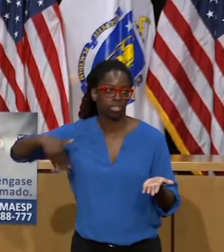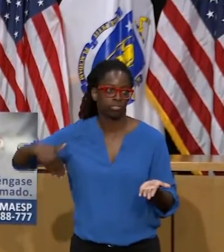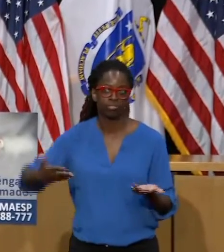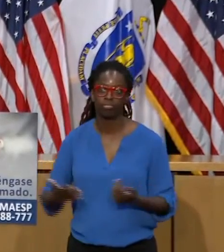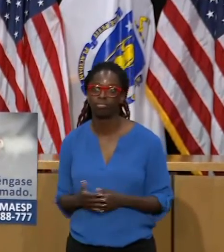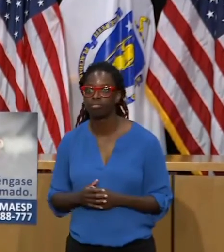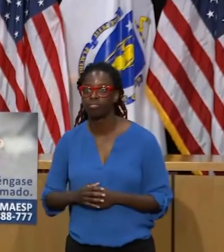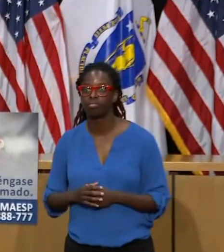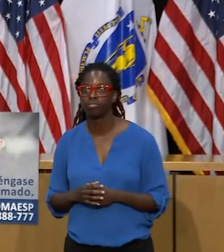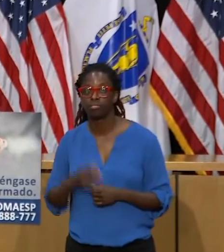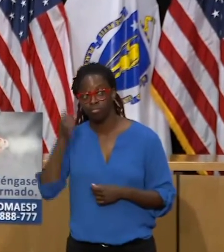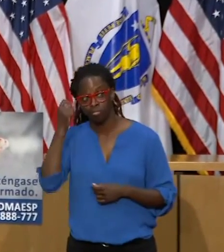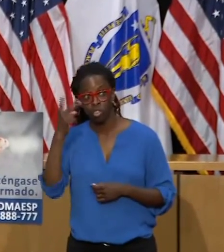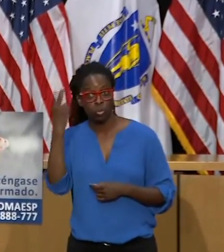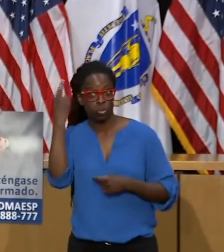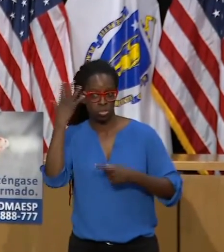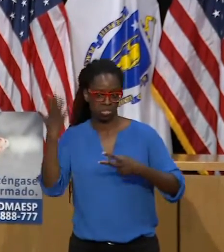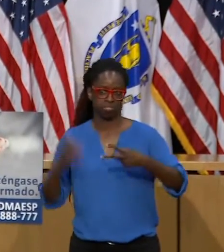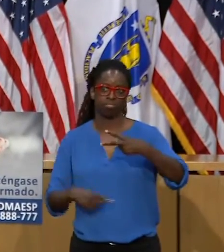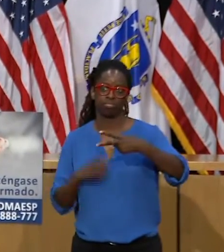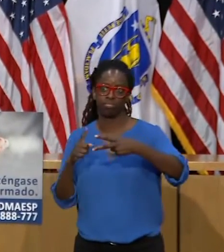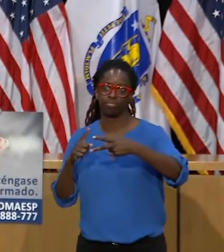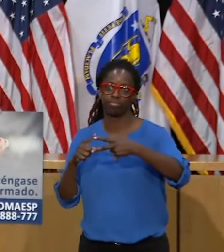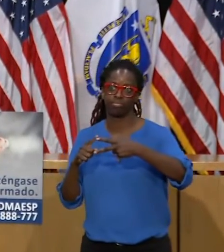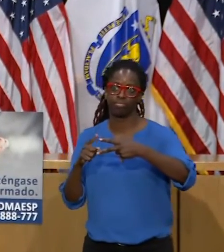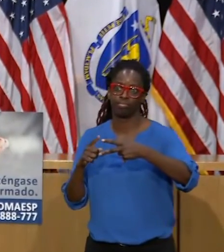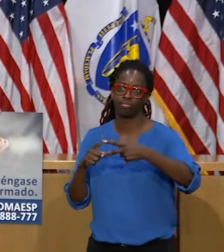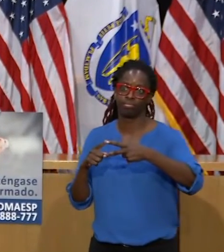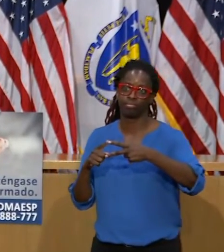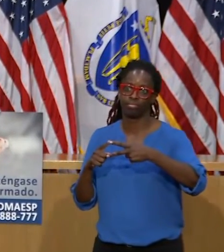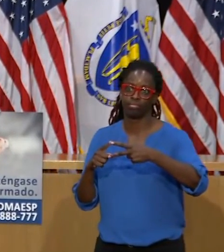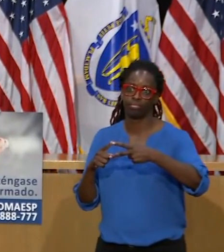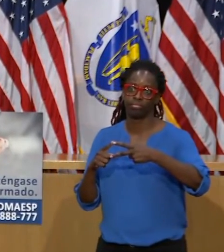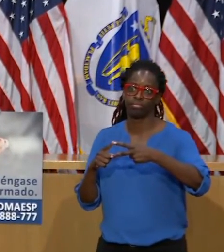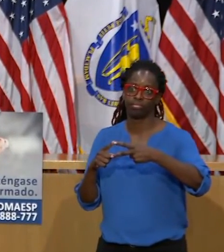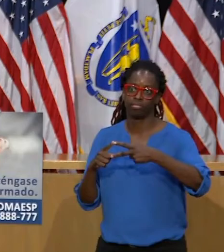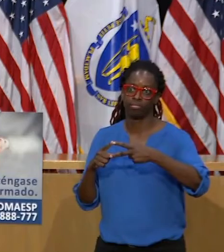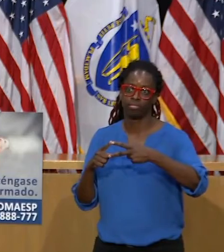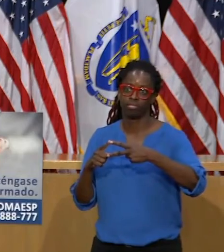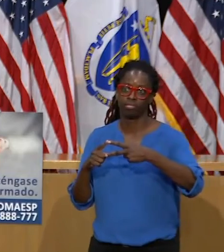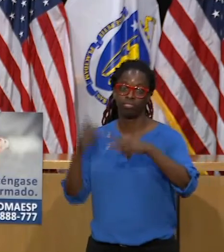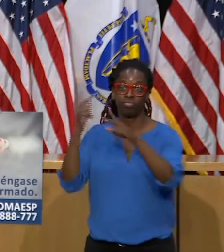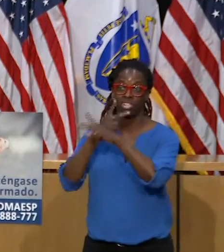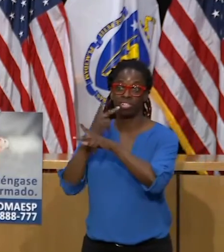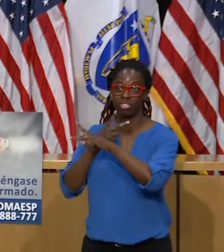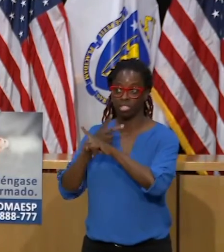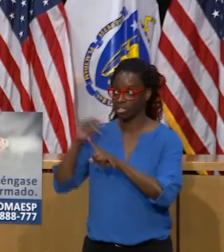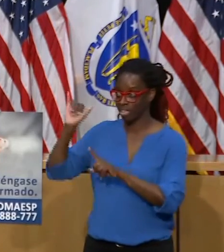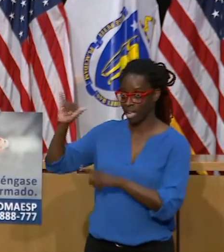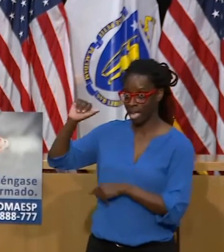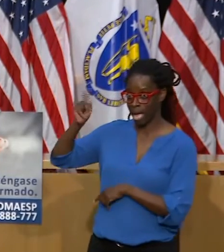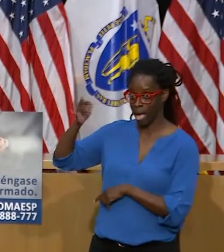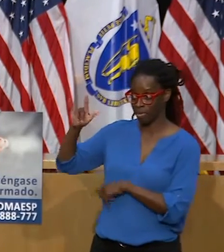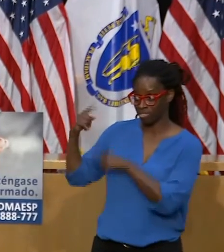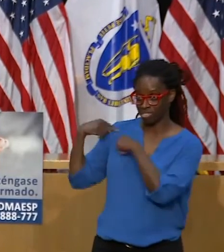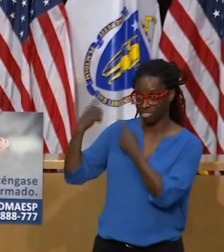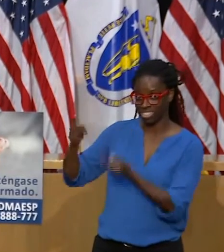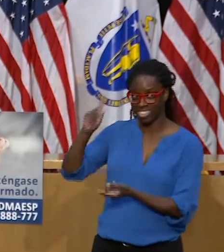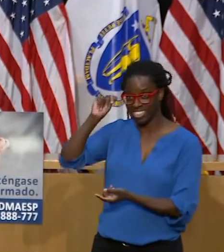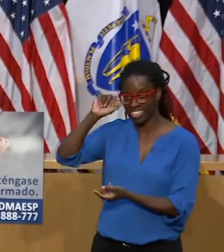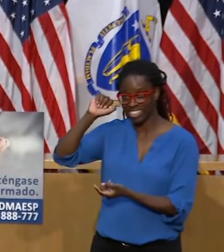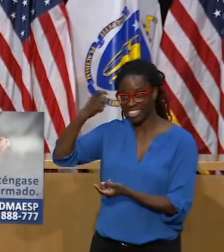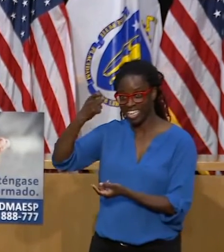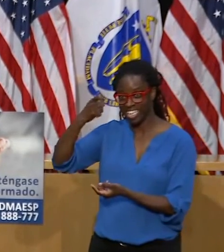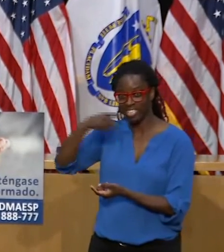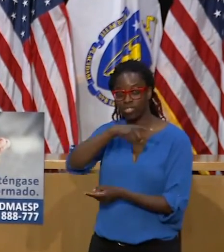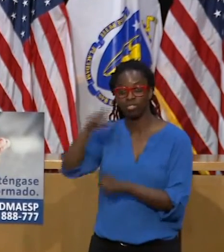is, what are the April tax payments going to look like when they get made on July 15th? Remember,